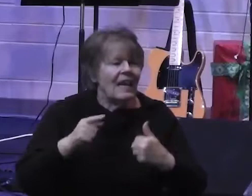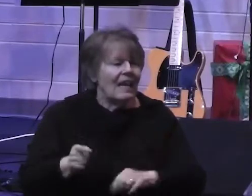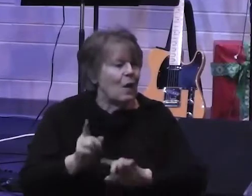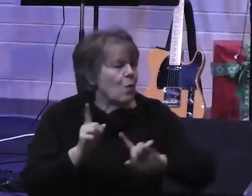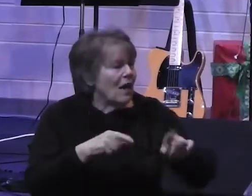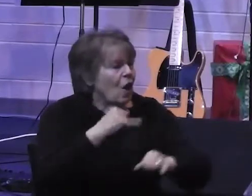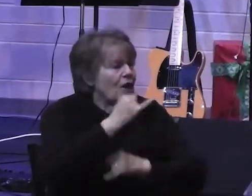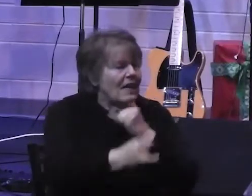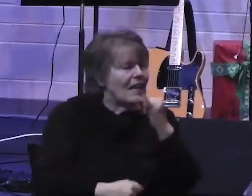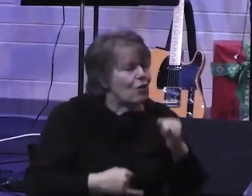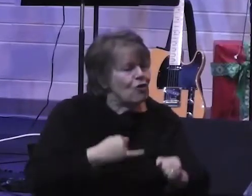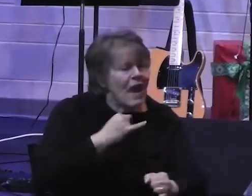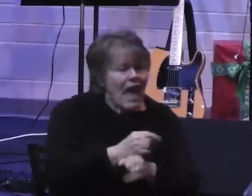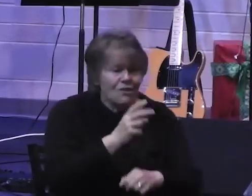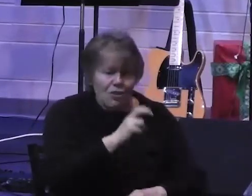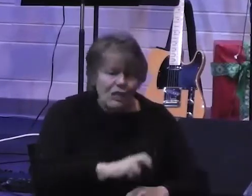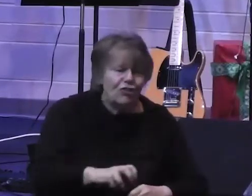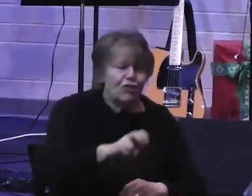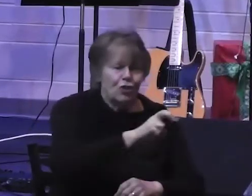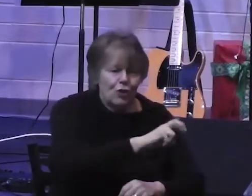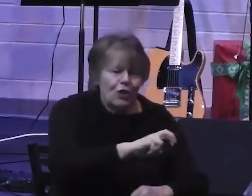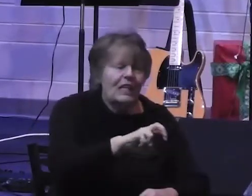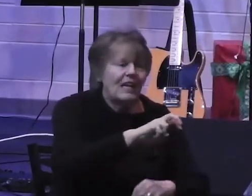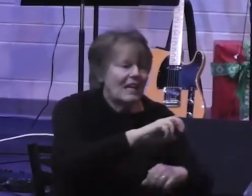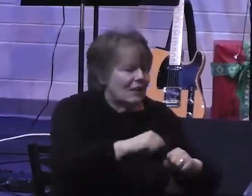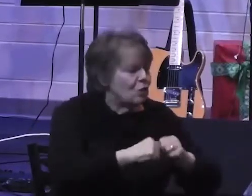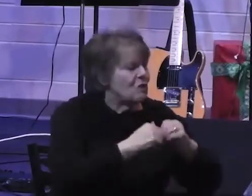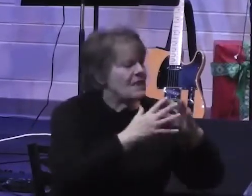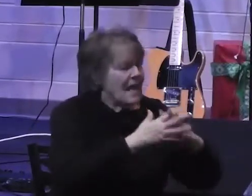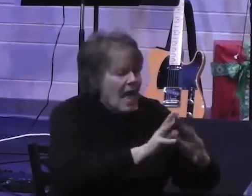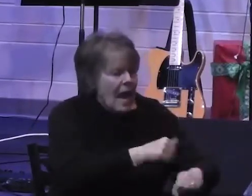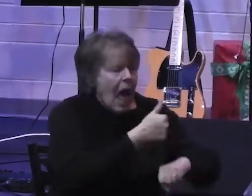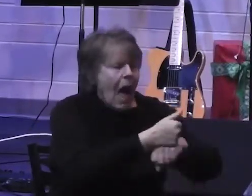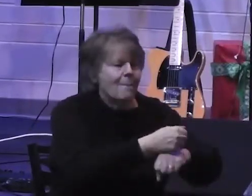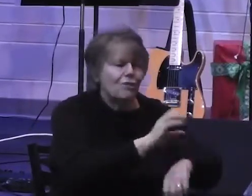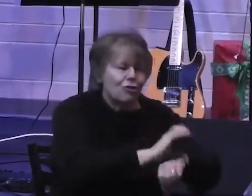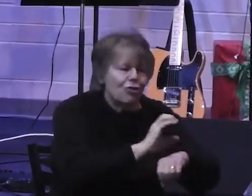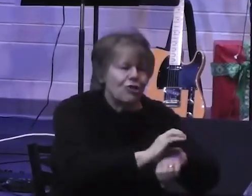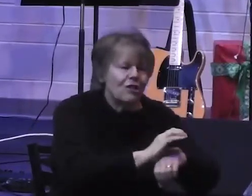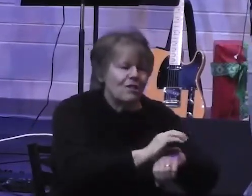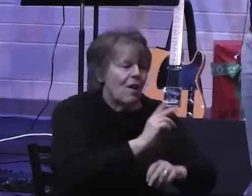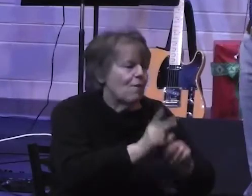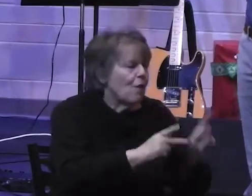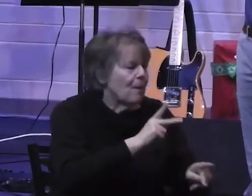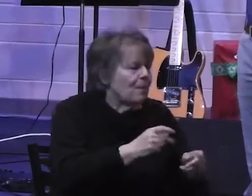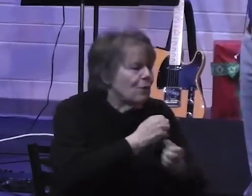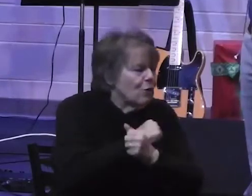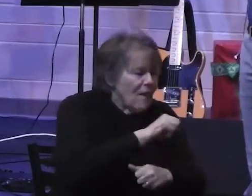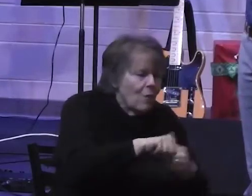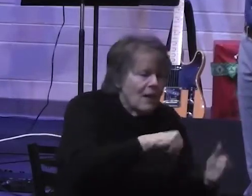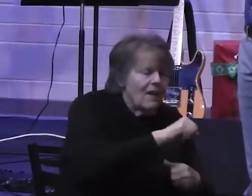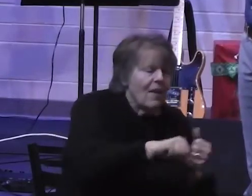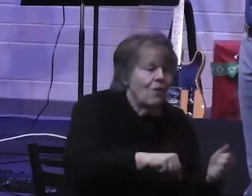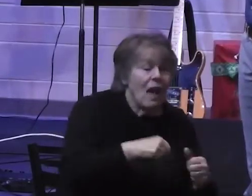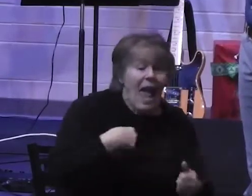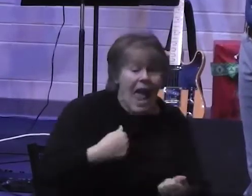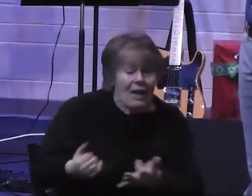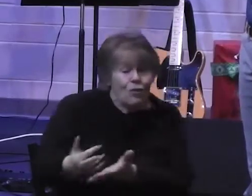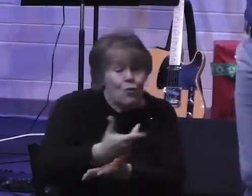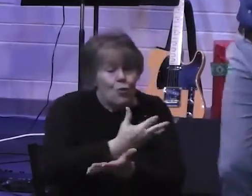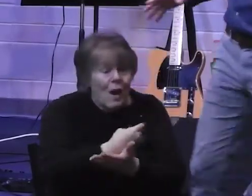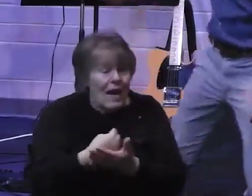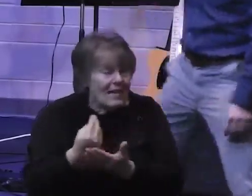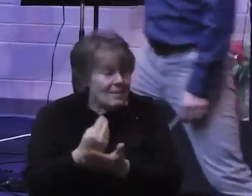international journey to start churches that would love one another and to raise funds to alleviate the famine